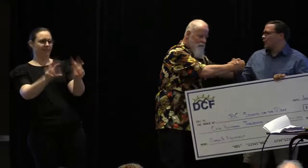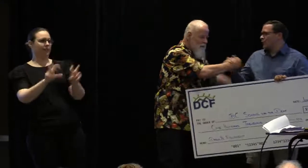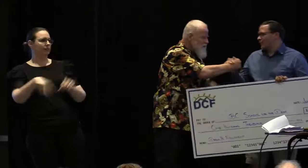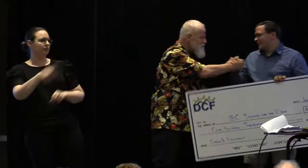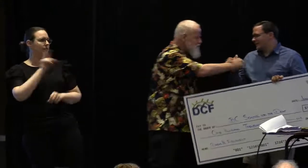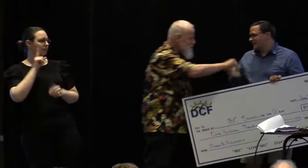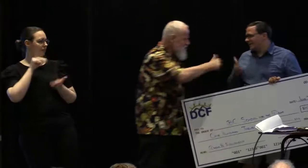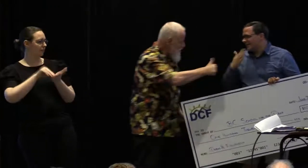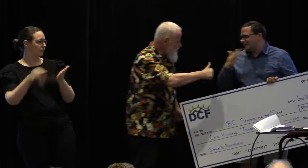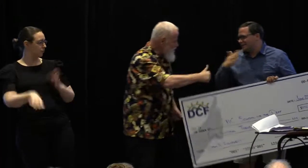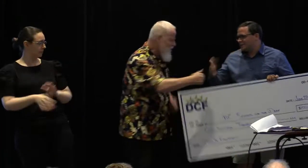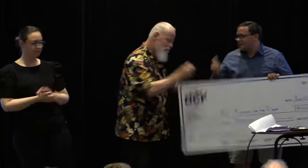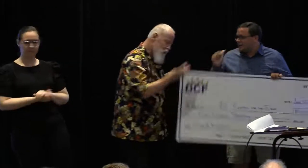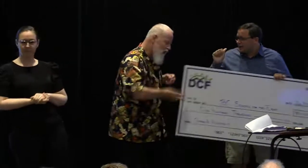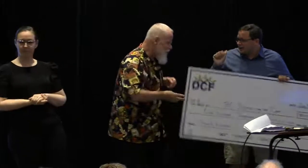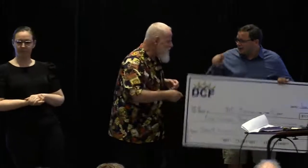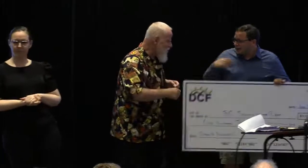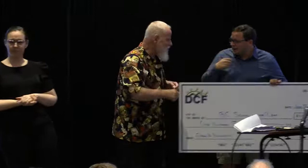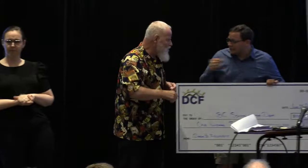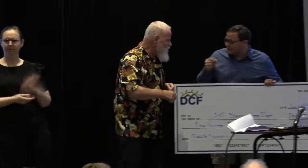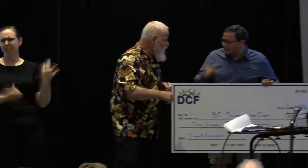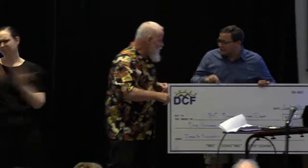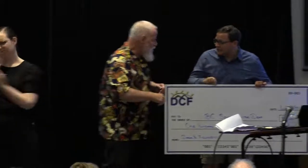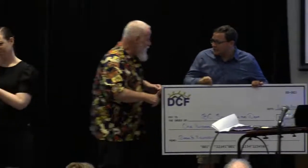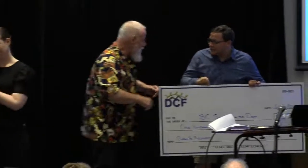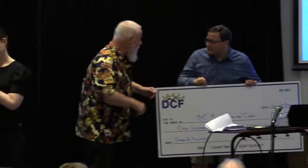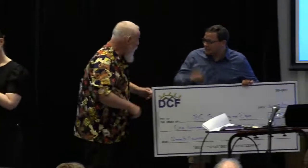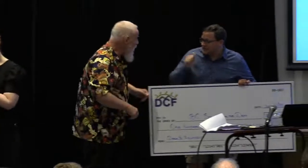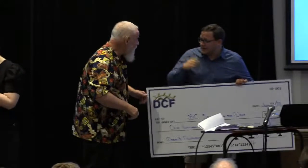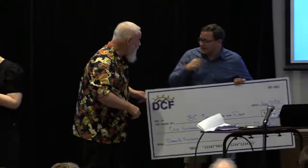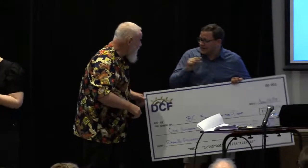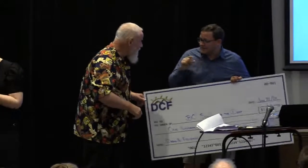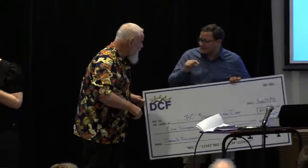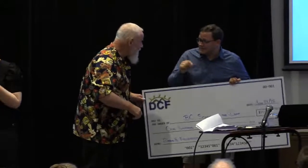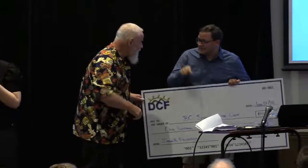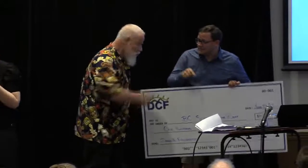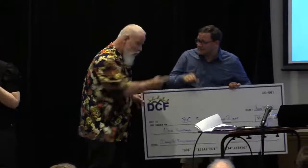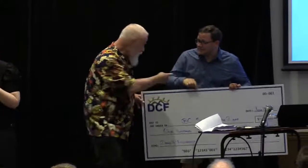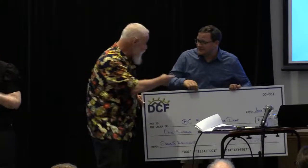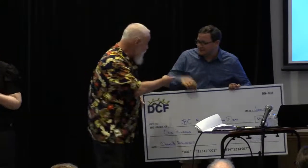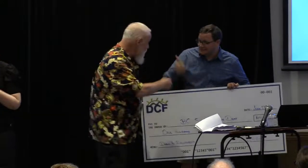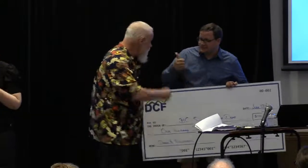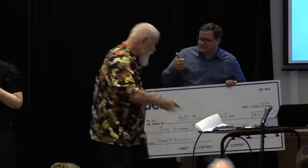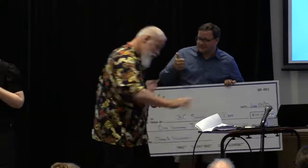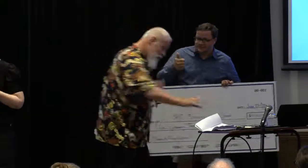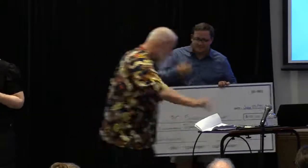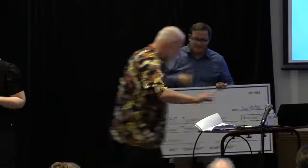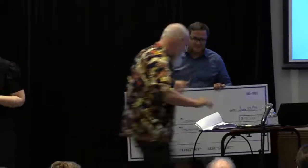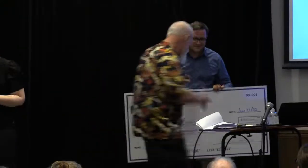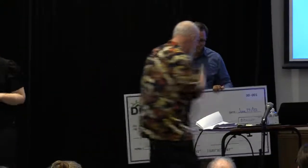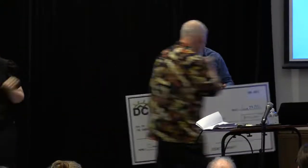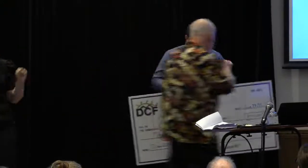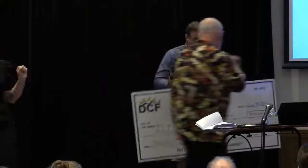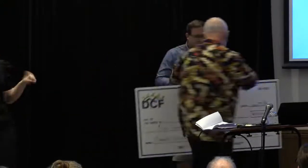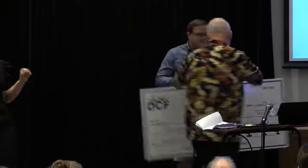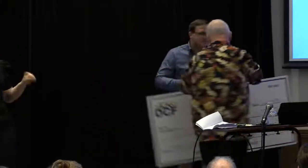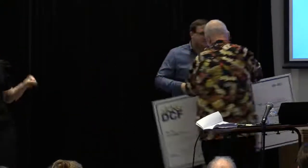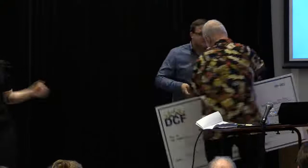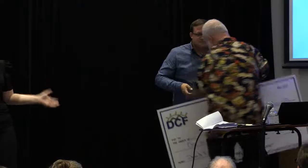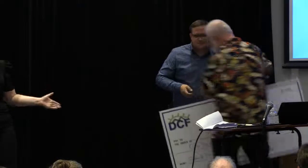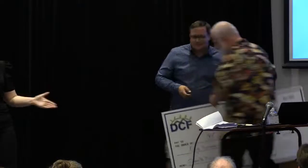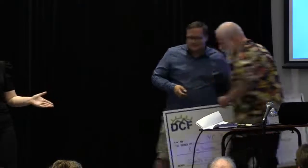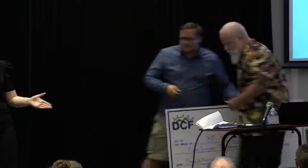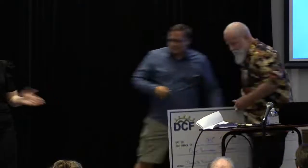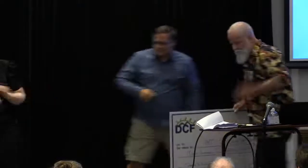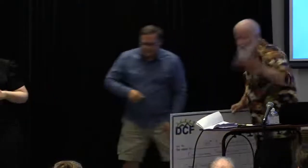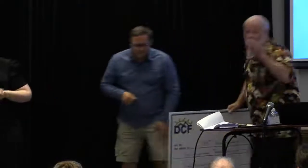desks cost $1,000 each, which is why we're looking at funding the equipment. And Jonathan is asking if he can say a